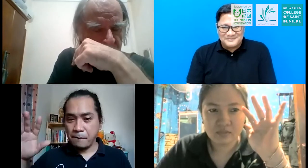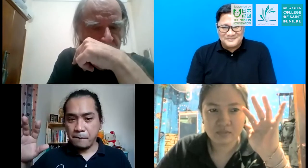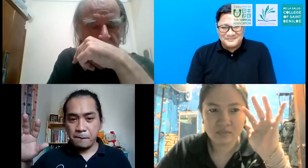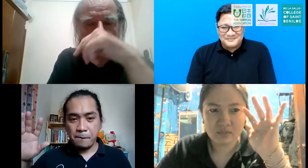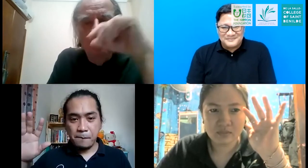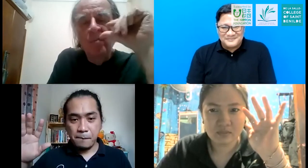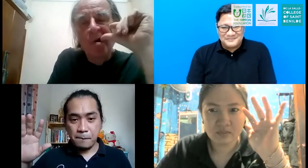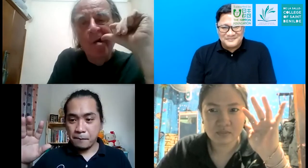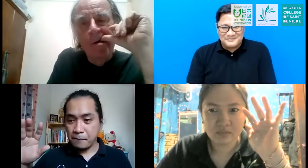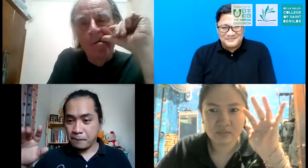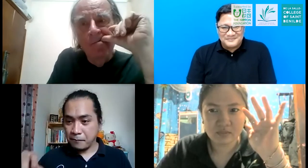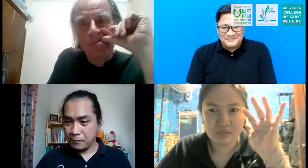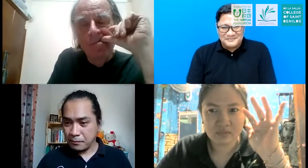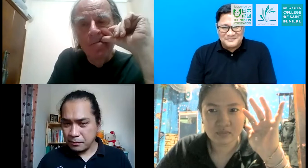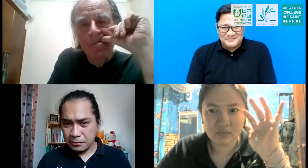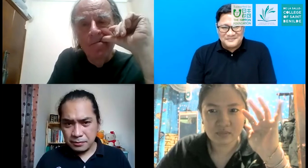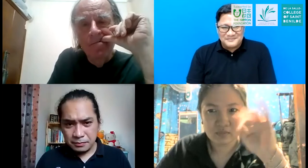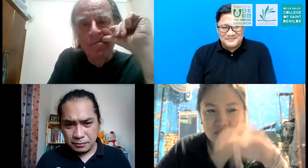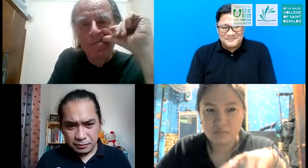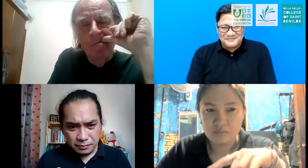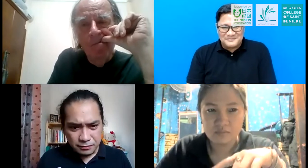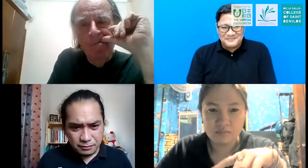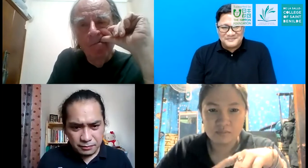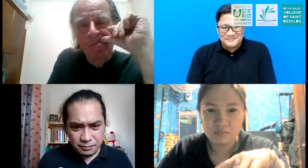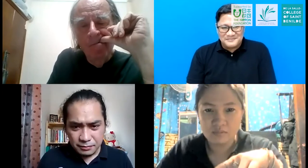Okay, so we have 5.